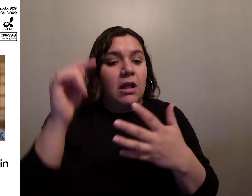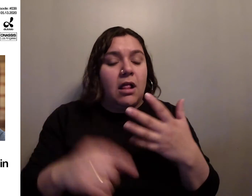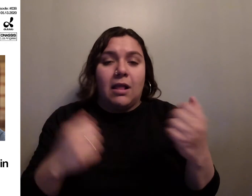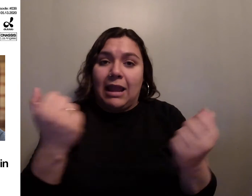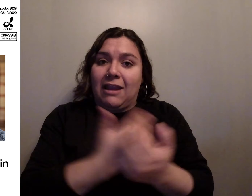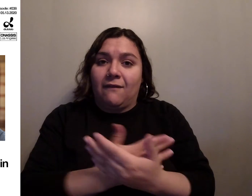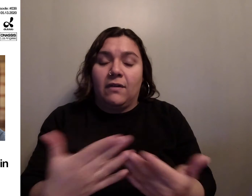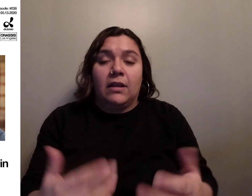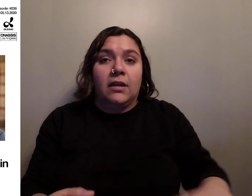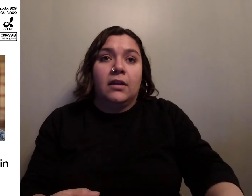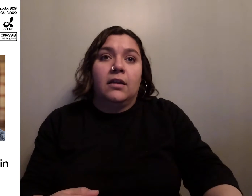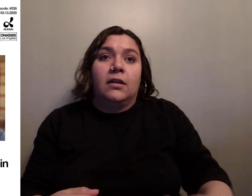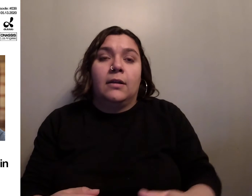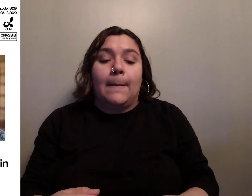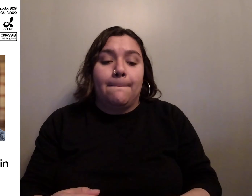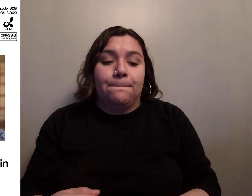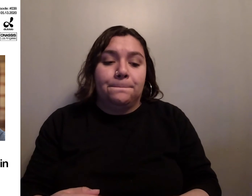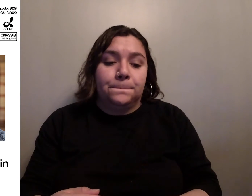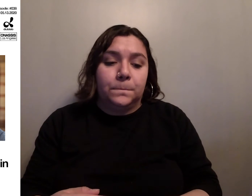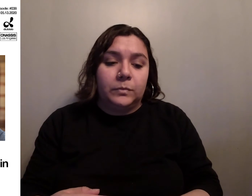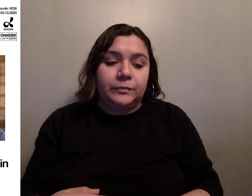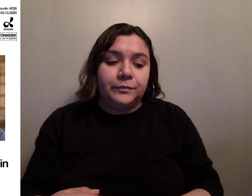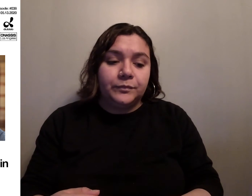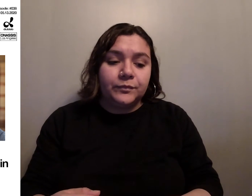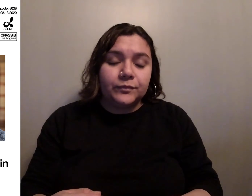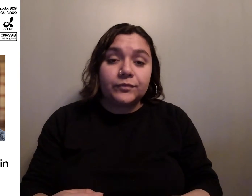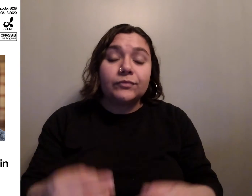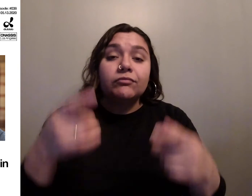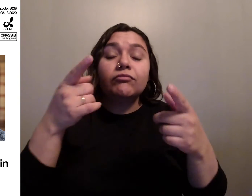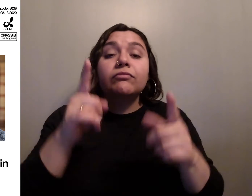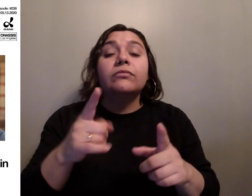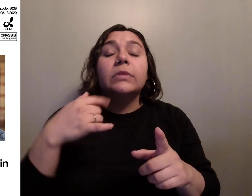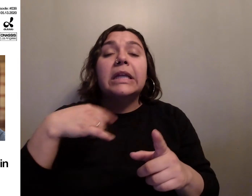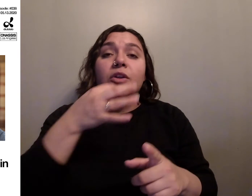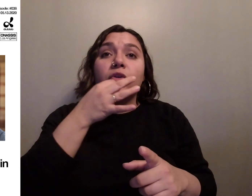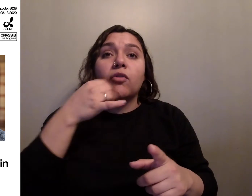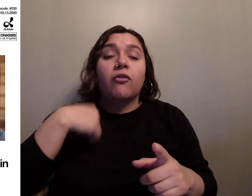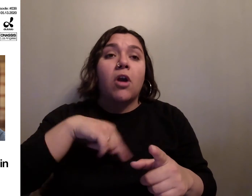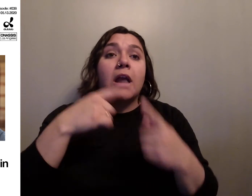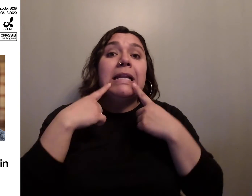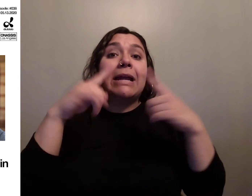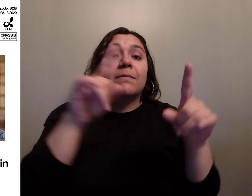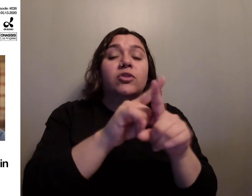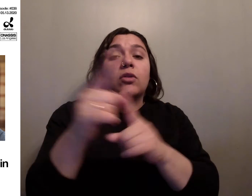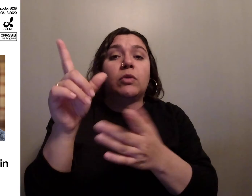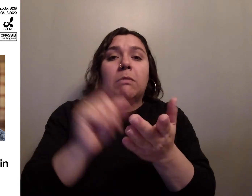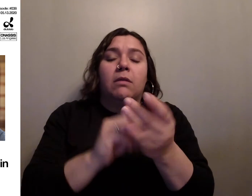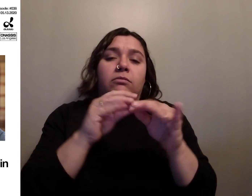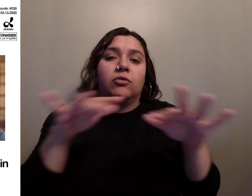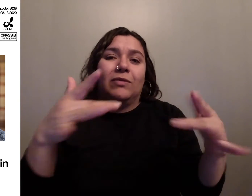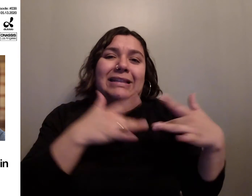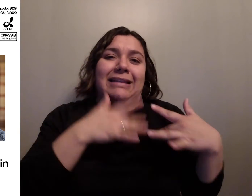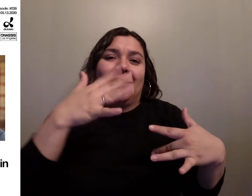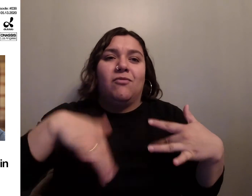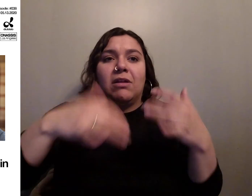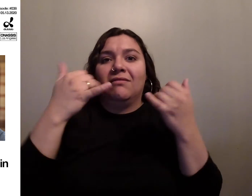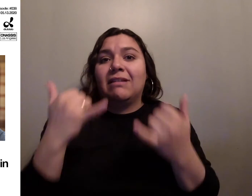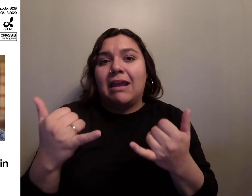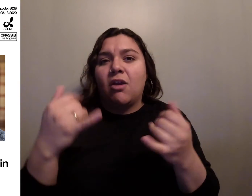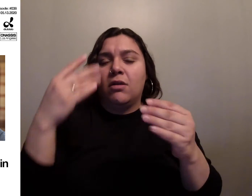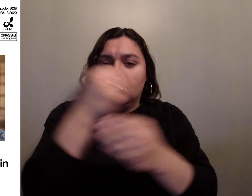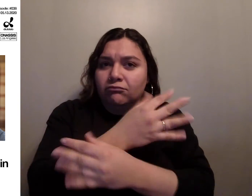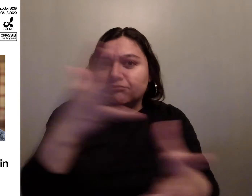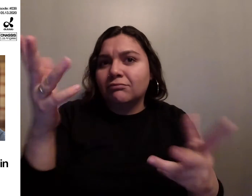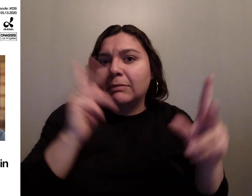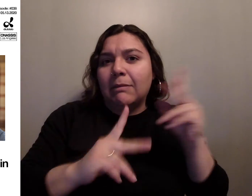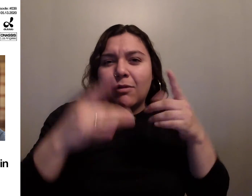theater, dance, music, international, et cetera, that was heading towards our, announcement and publication, which